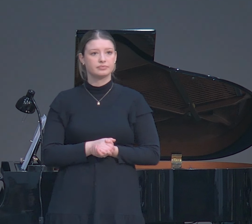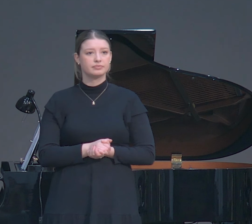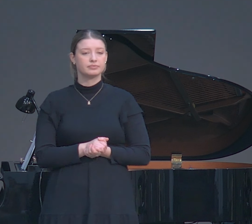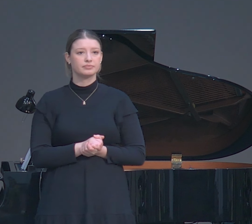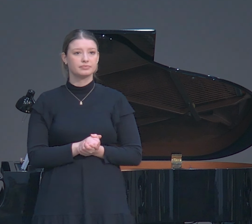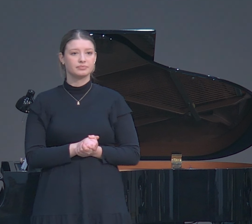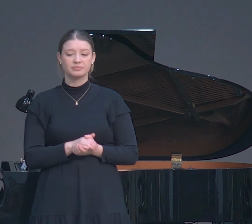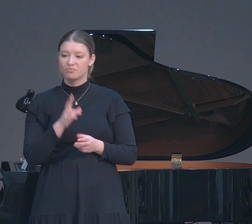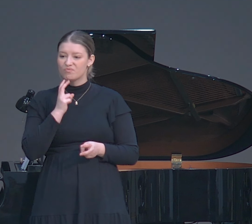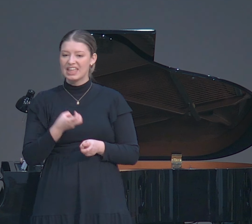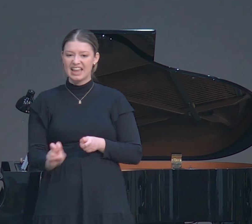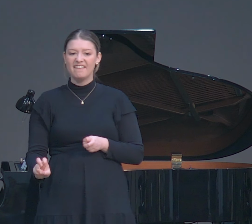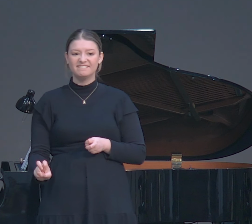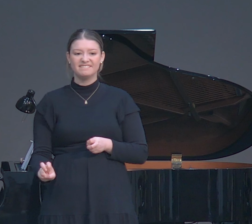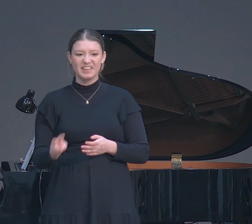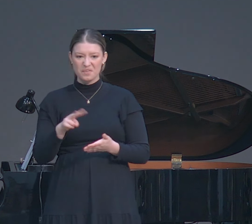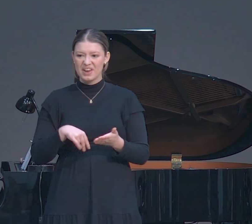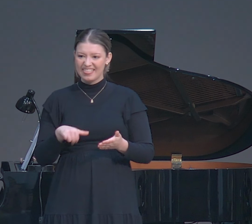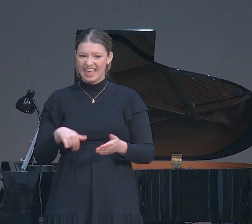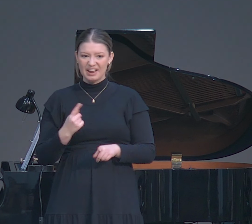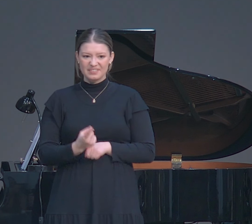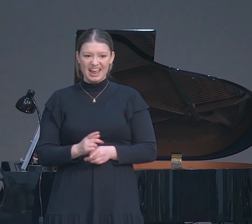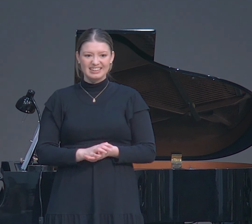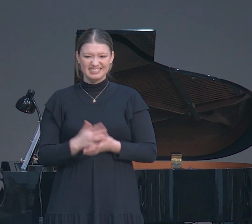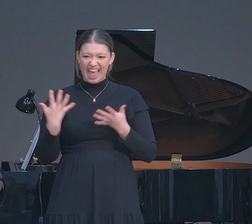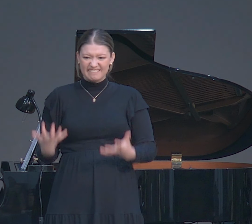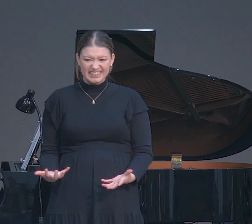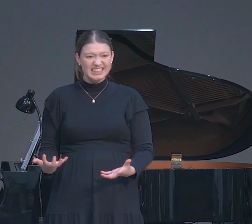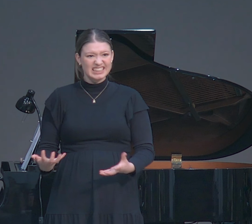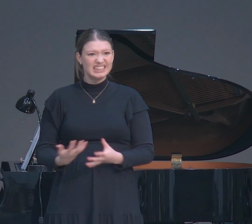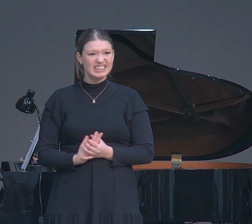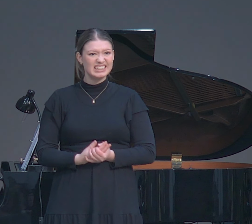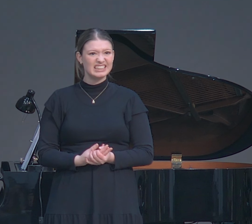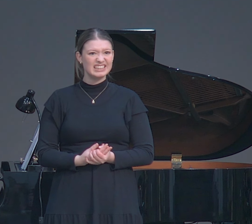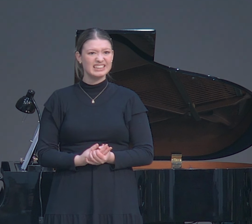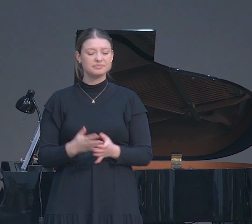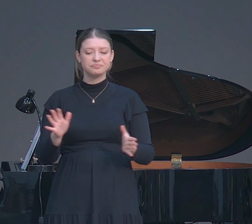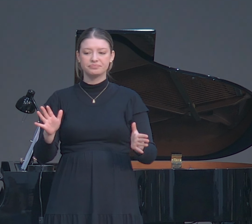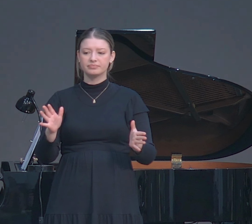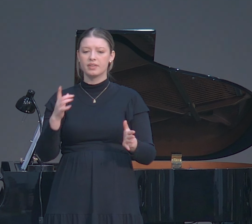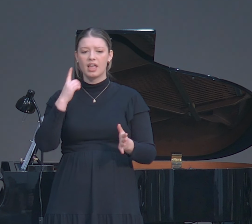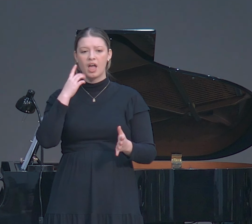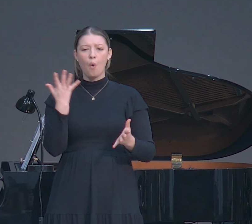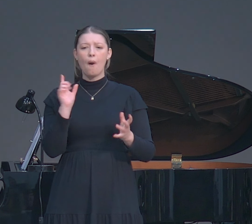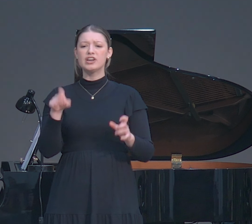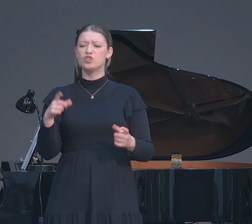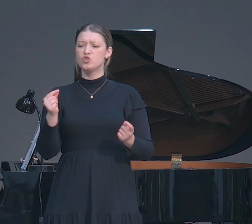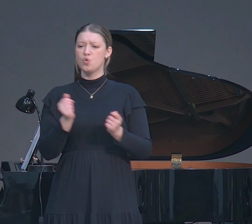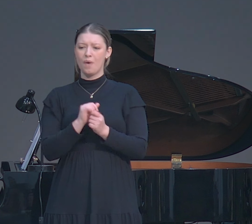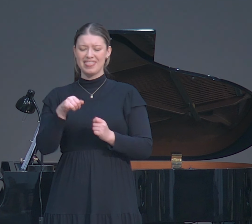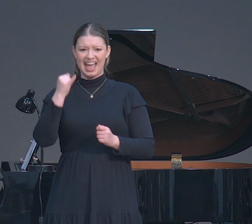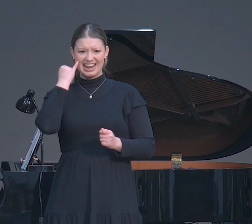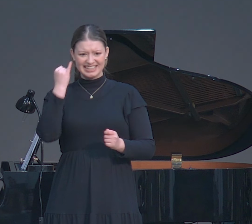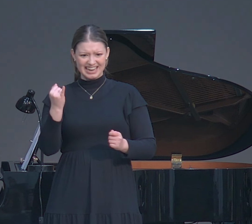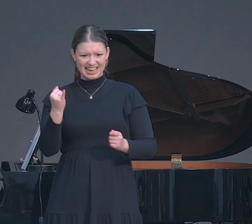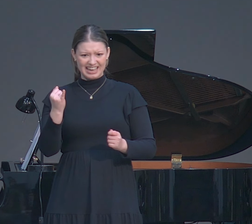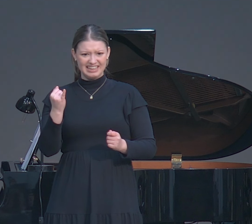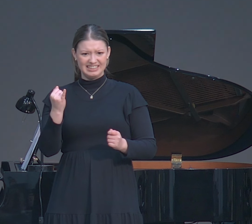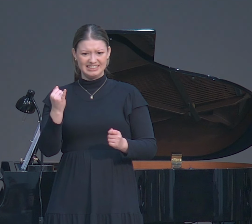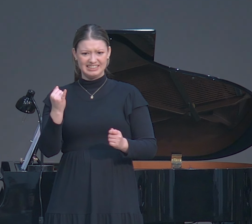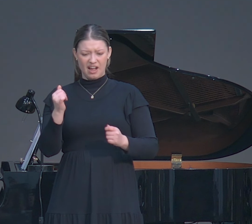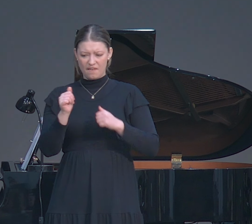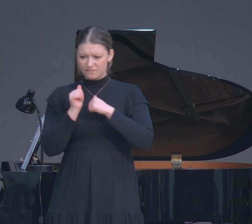that's a tough passage, huh? It's heavy. Let's close with a few thoughts. What are we supposed to do with that? Well, I want us to